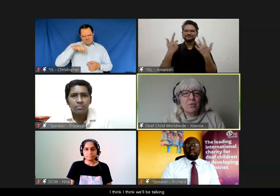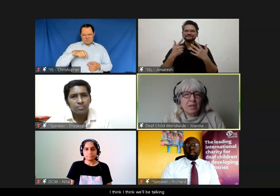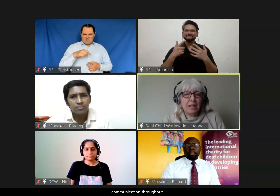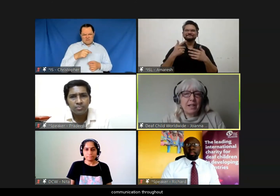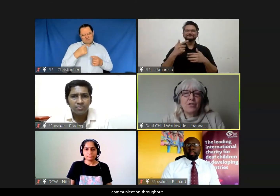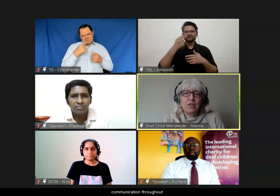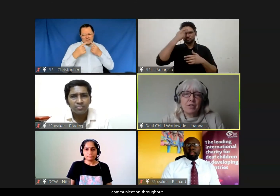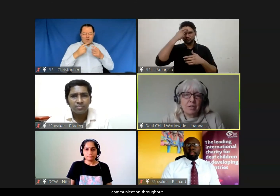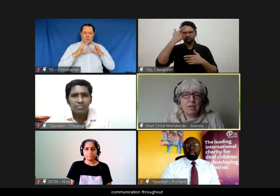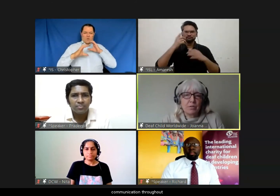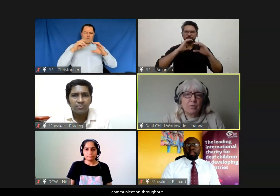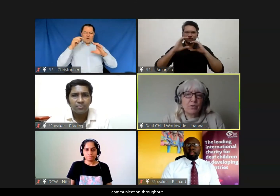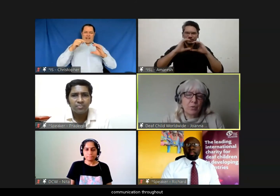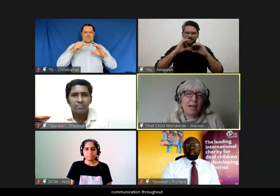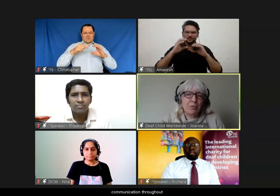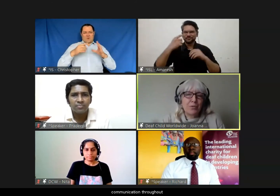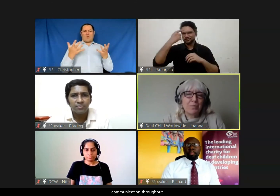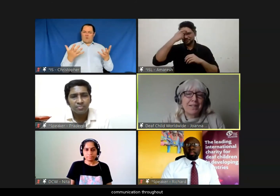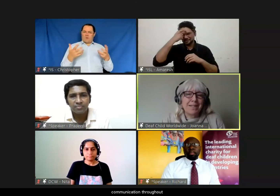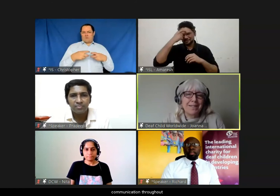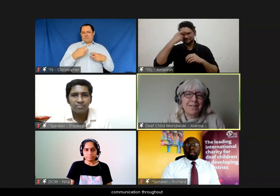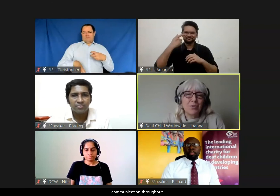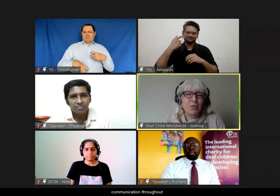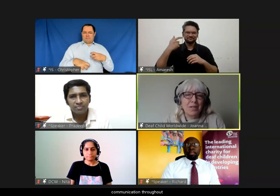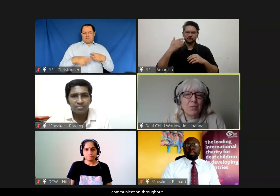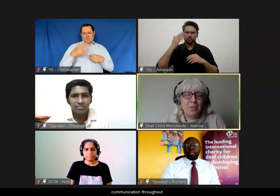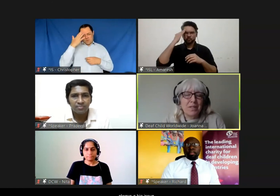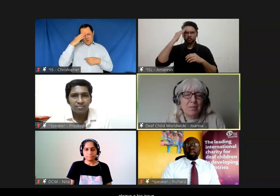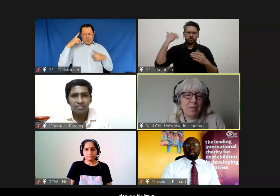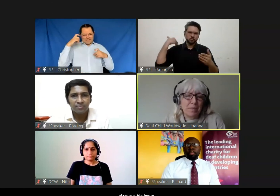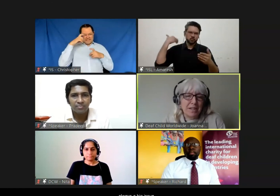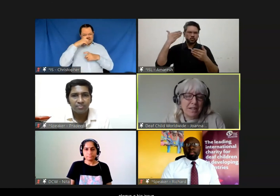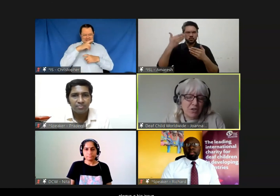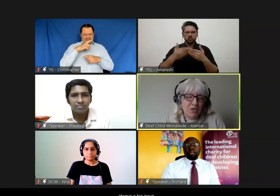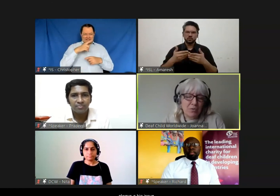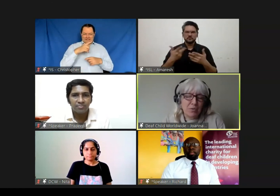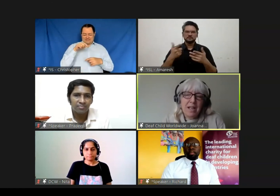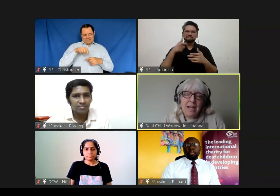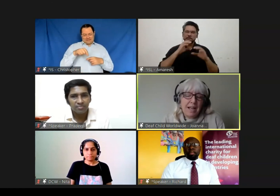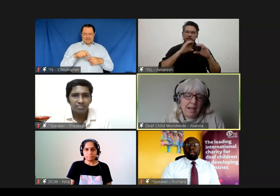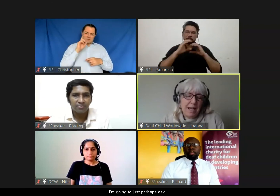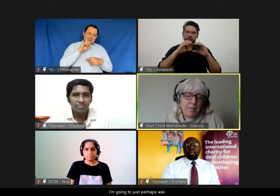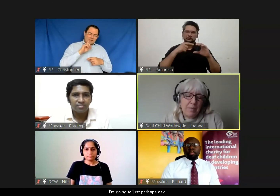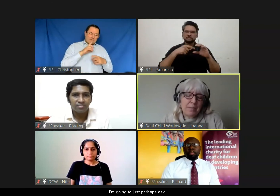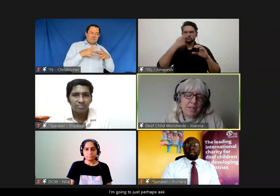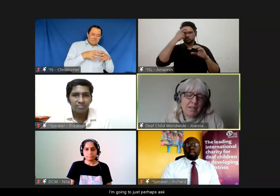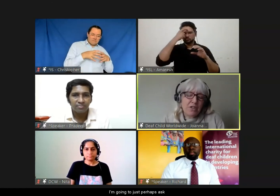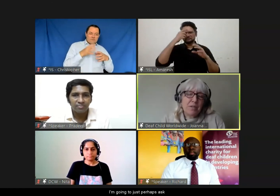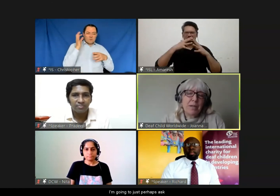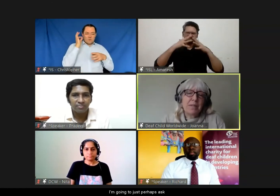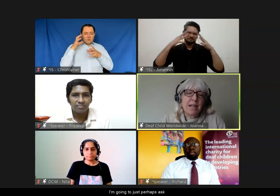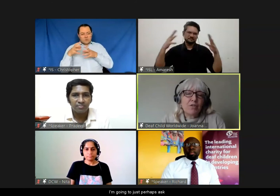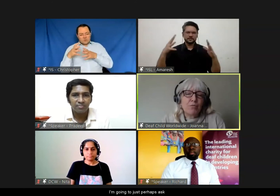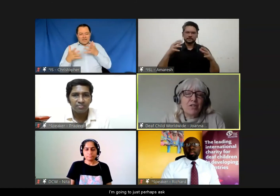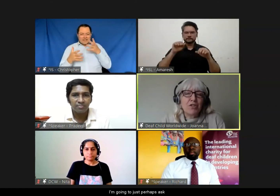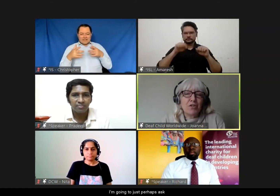of communication throughout, because this is always a big issue. I'm going to just